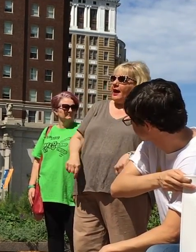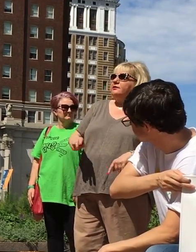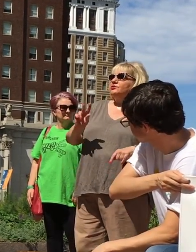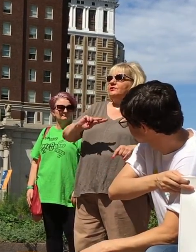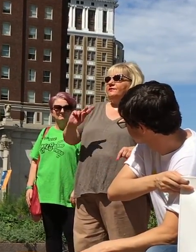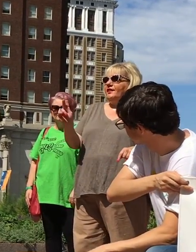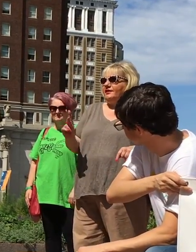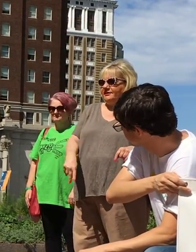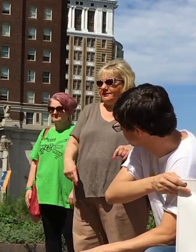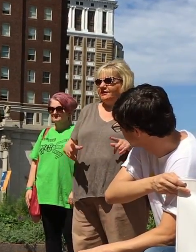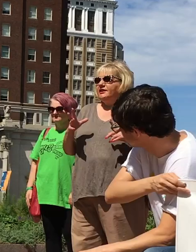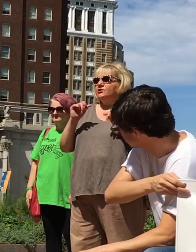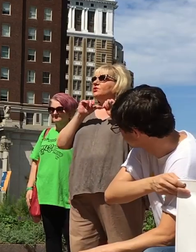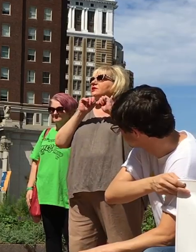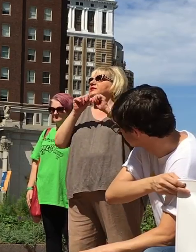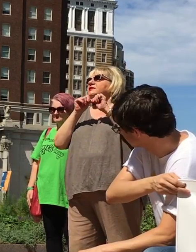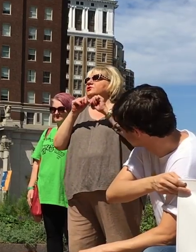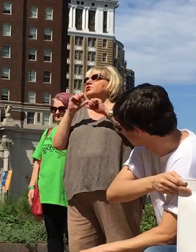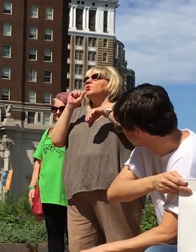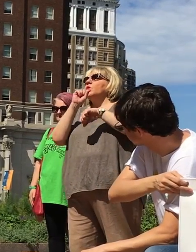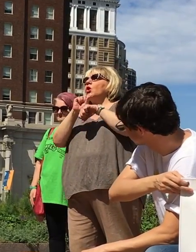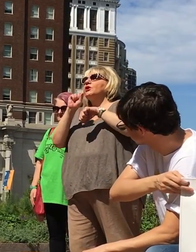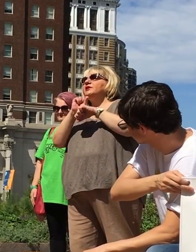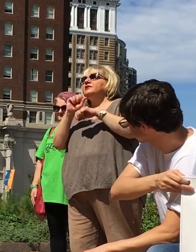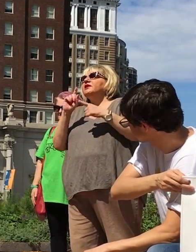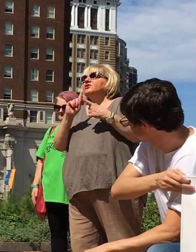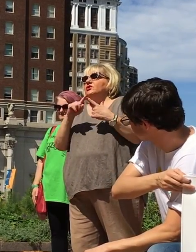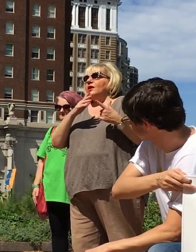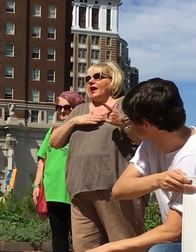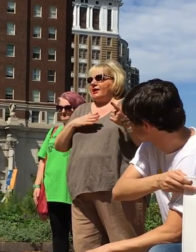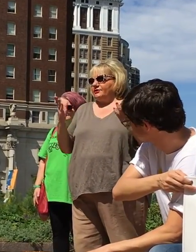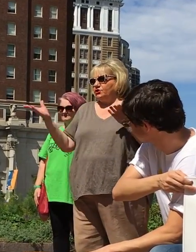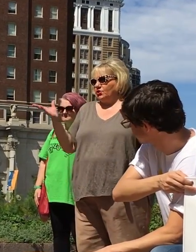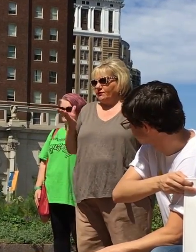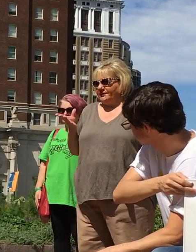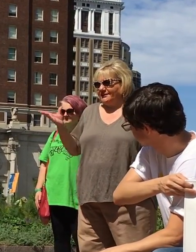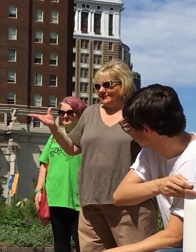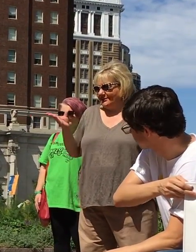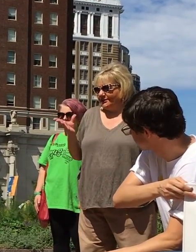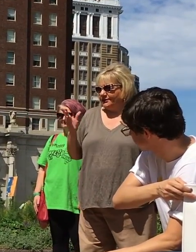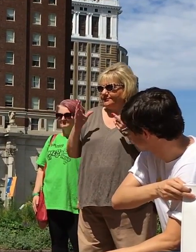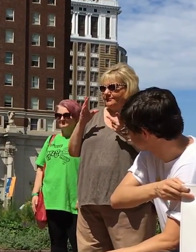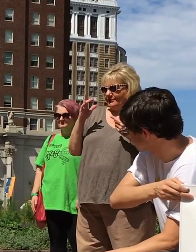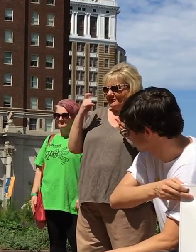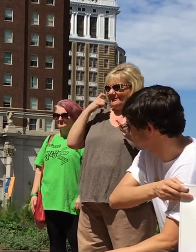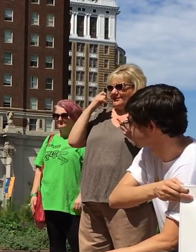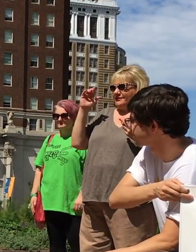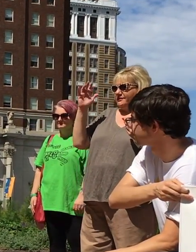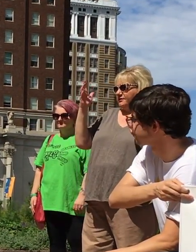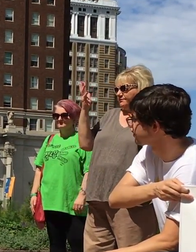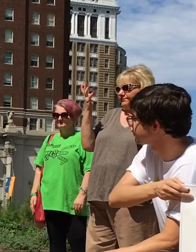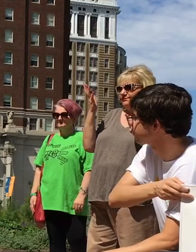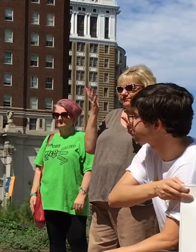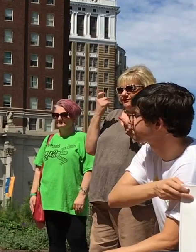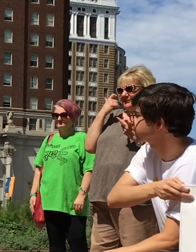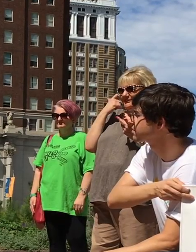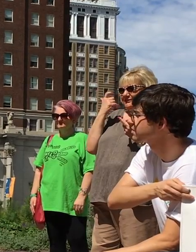and continue working with them so they could provide services. It was seen more recently